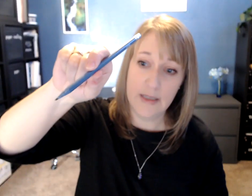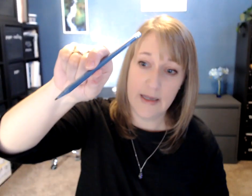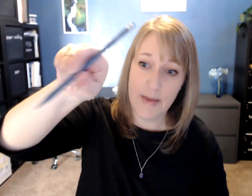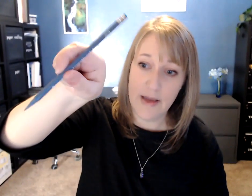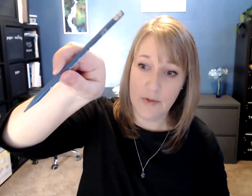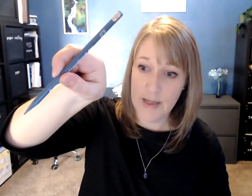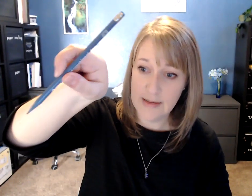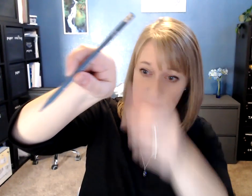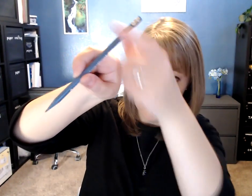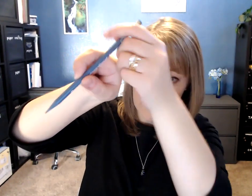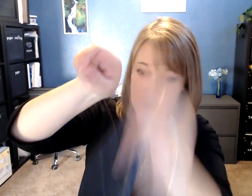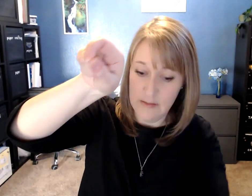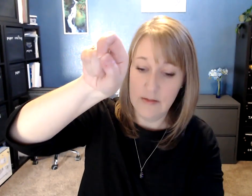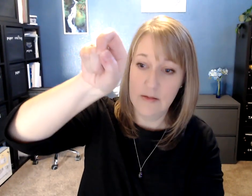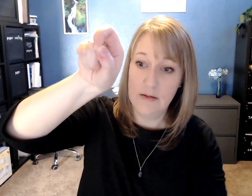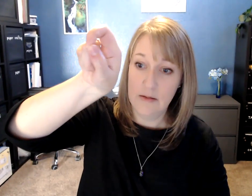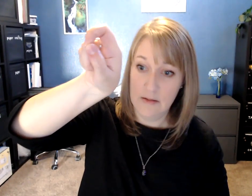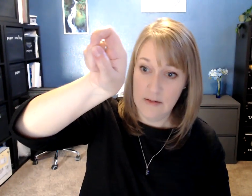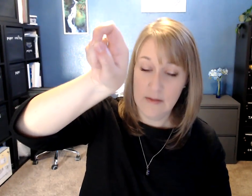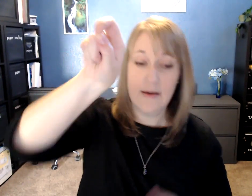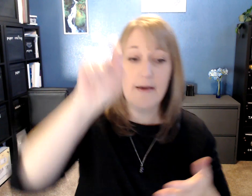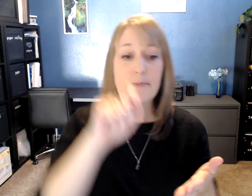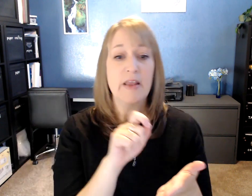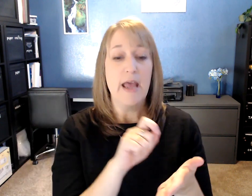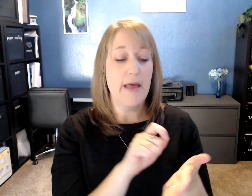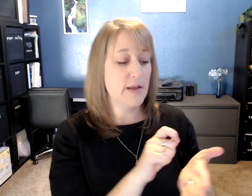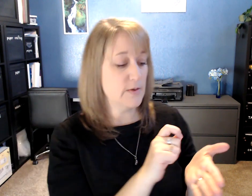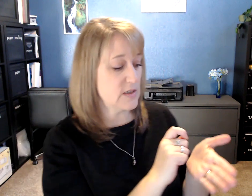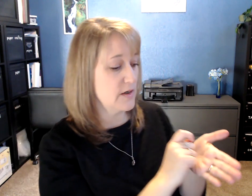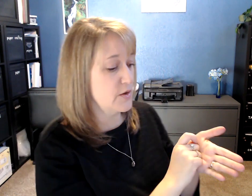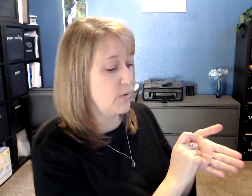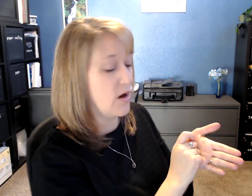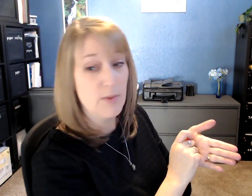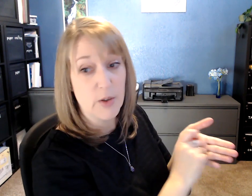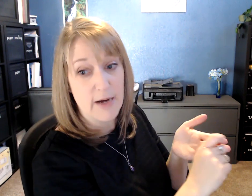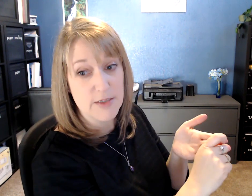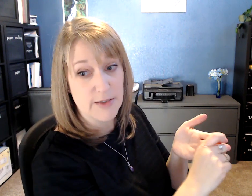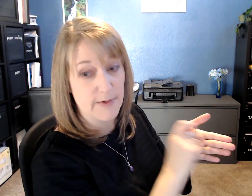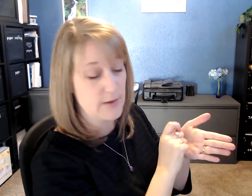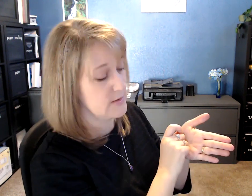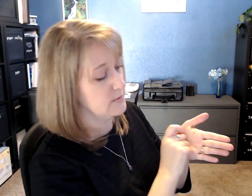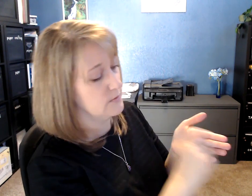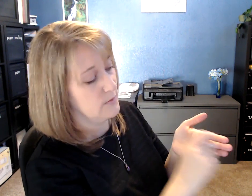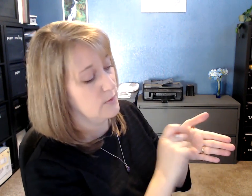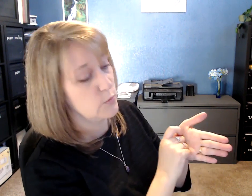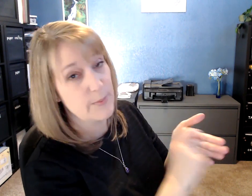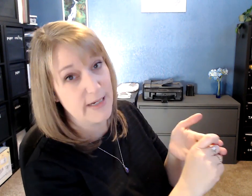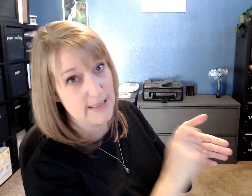holding a pen or pencil. Okay, and then you start in your palm and go out to your fingers